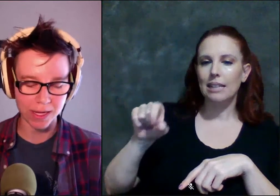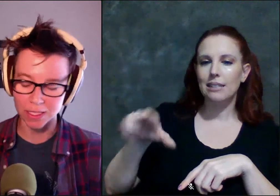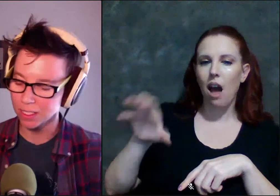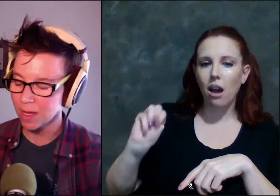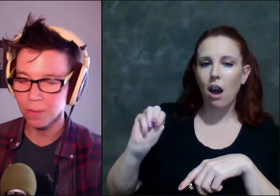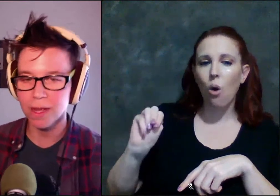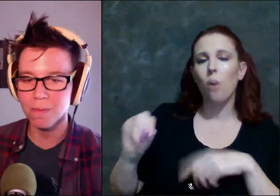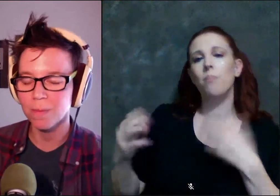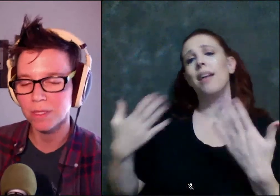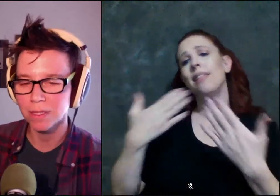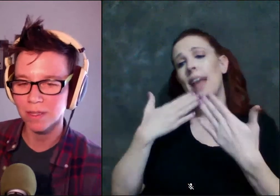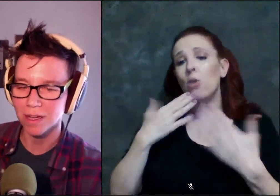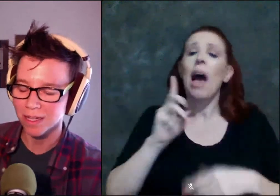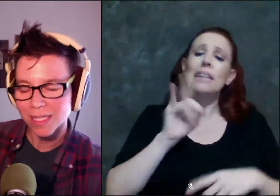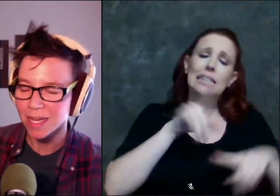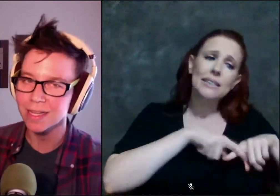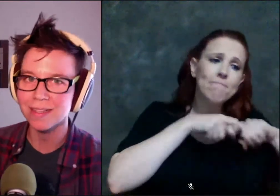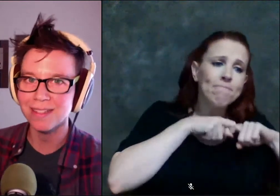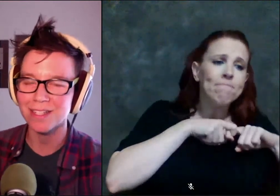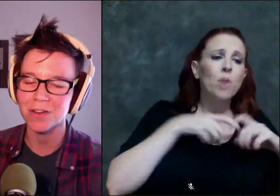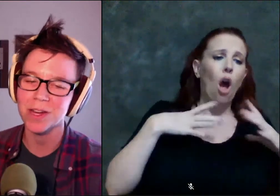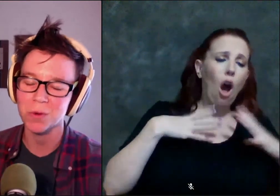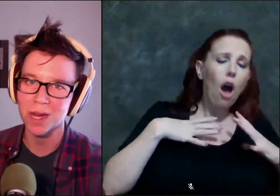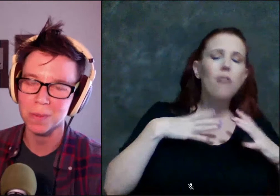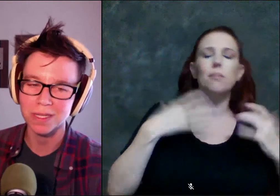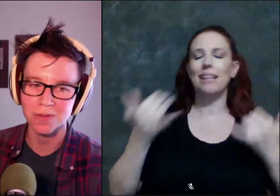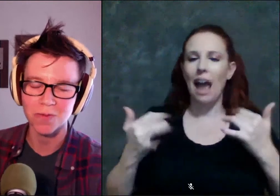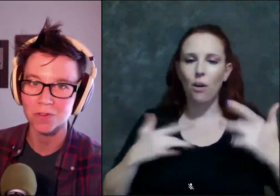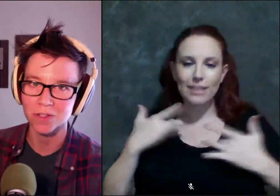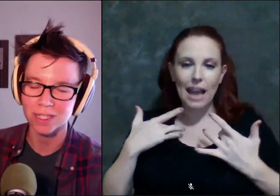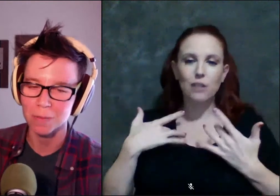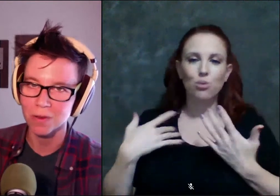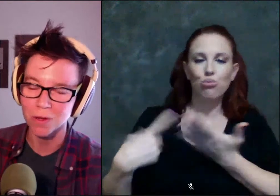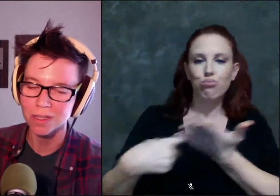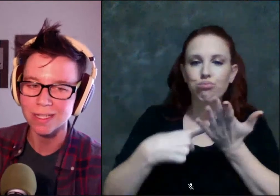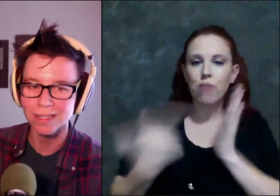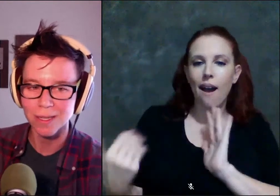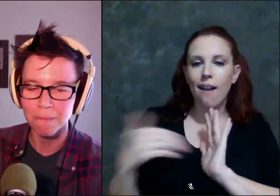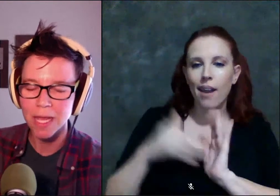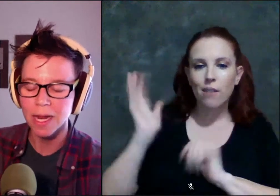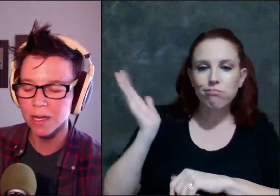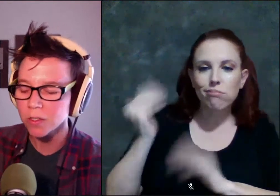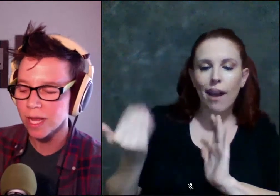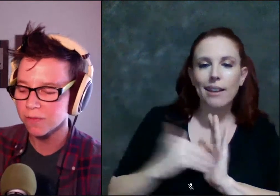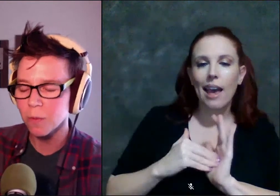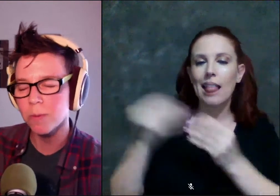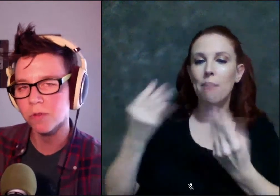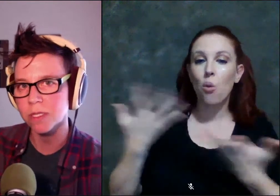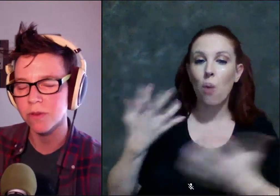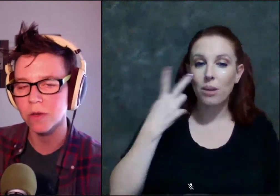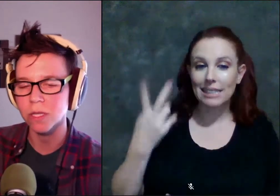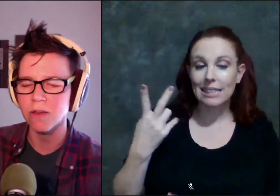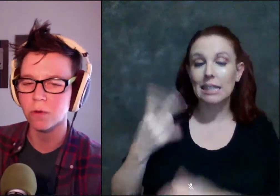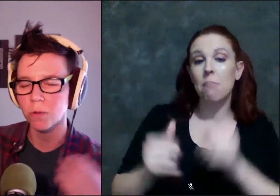little hiatus, but I'm excited to generate more topics. So feel free to let me know what you'd like to see. And I currently have some of my